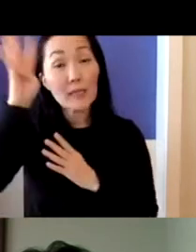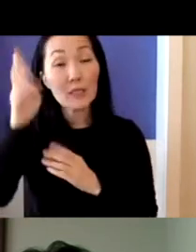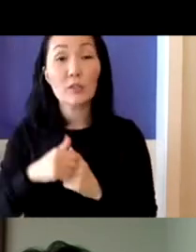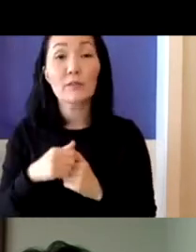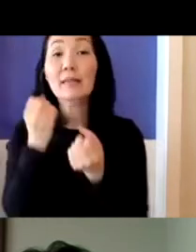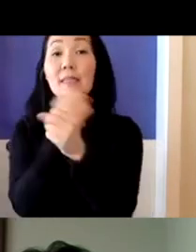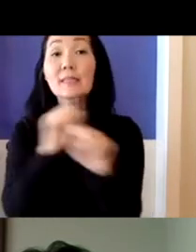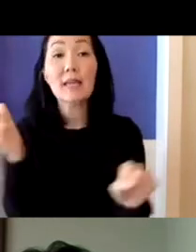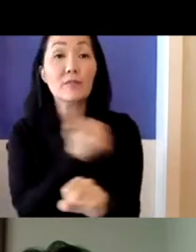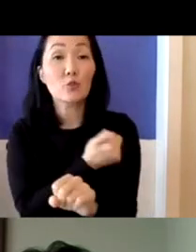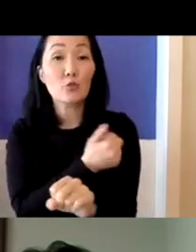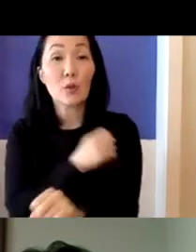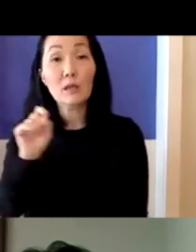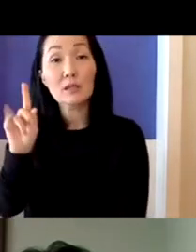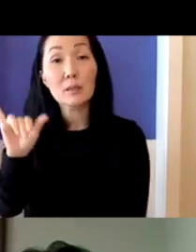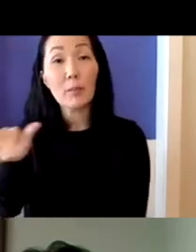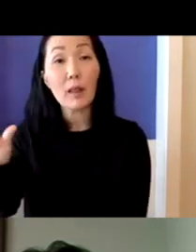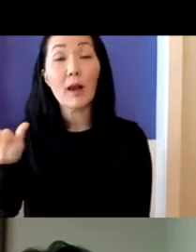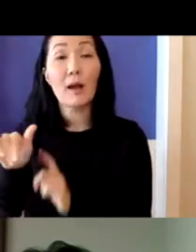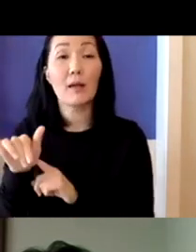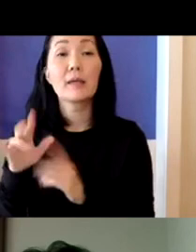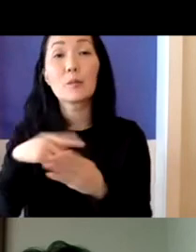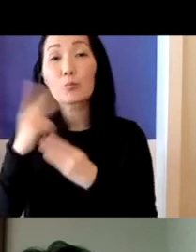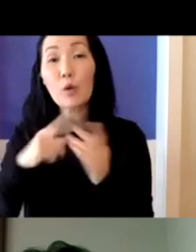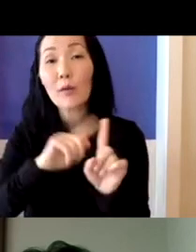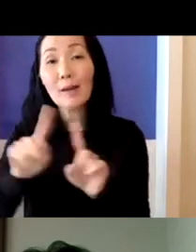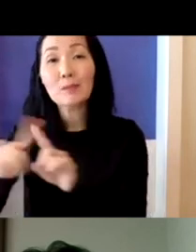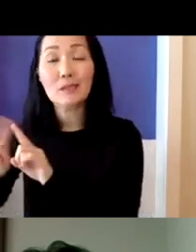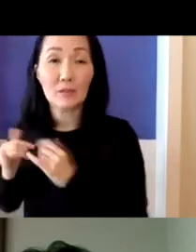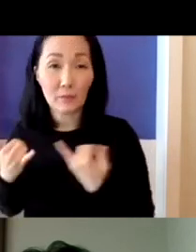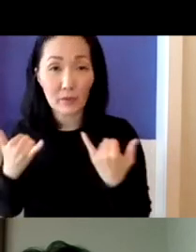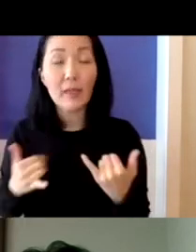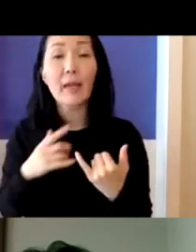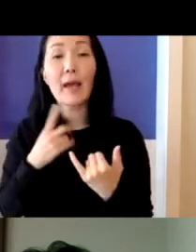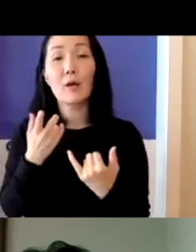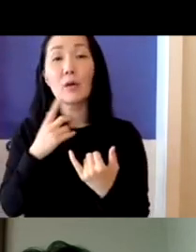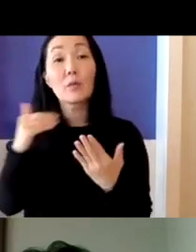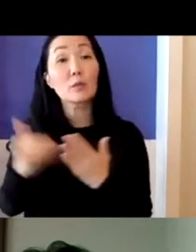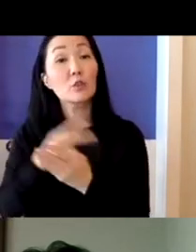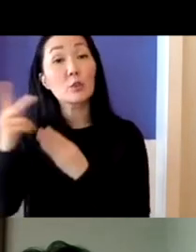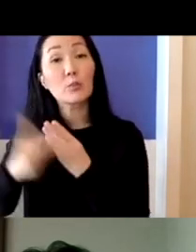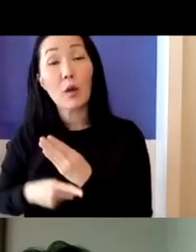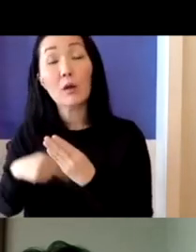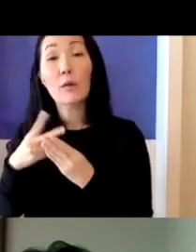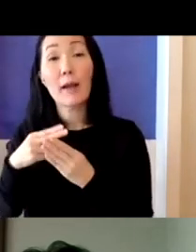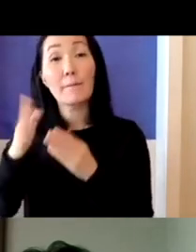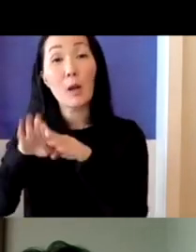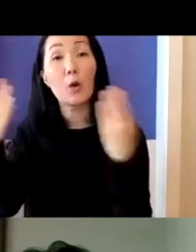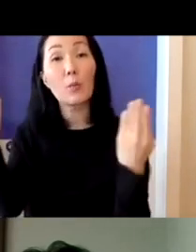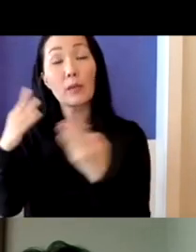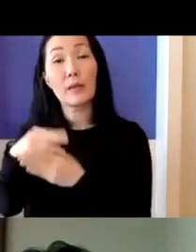of supporting the overdose prevention site that's going to open at Seymour and Helmkin very soon,